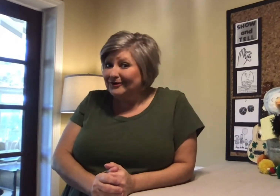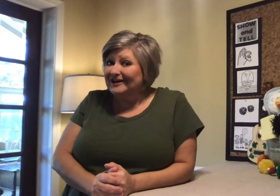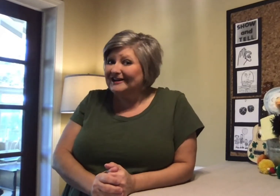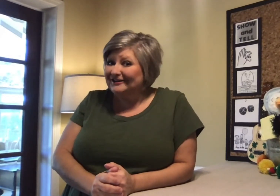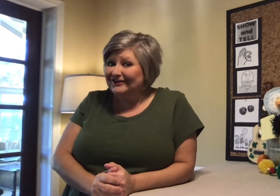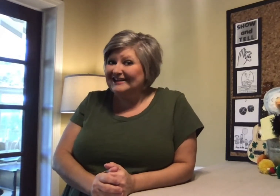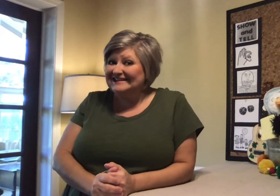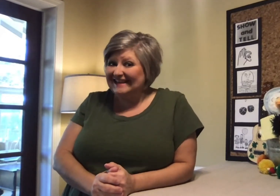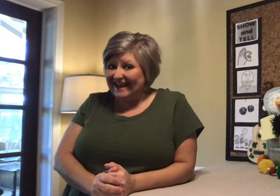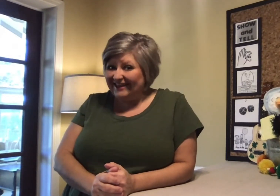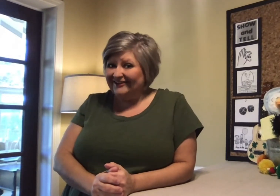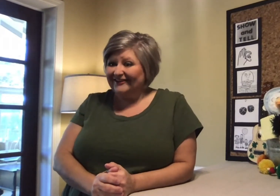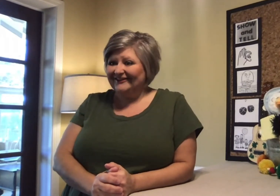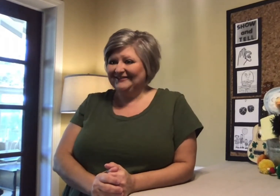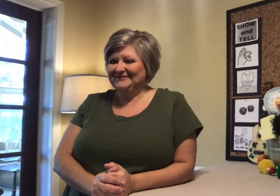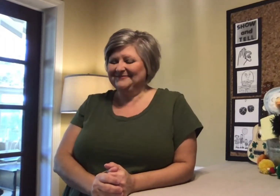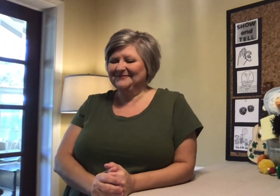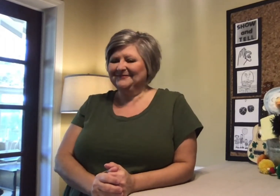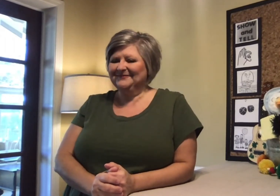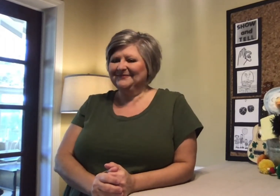going to learn it together.